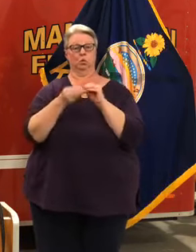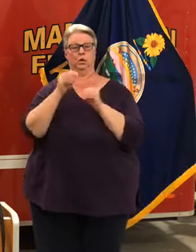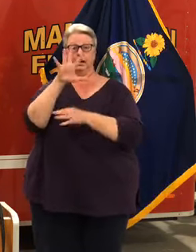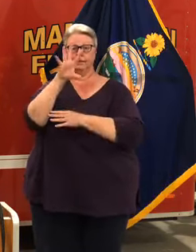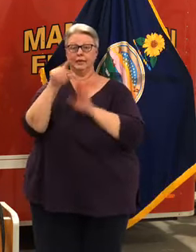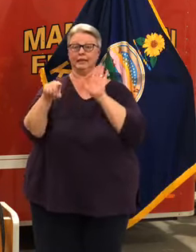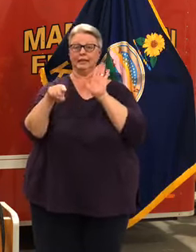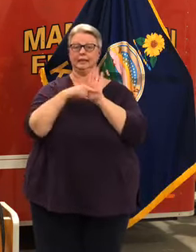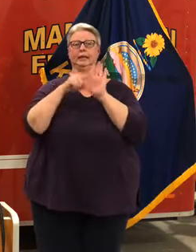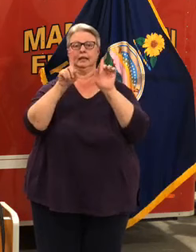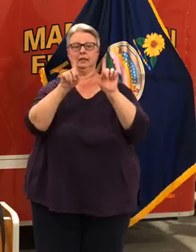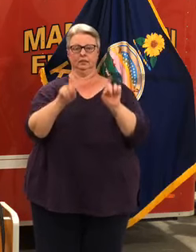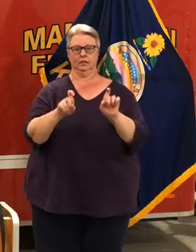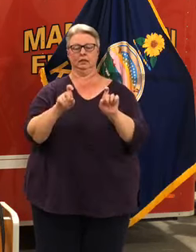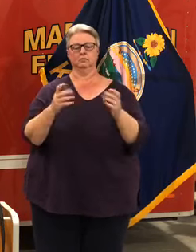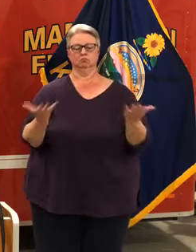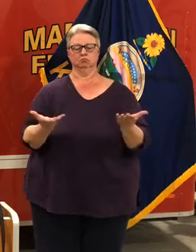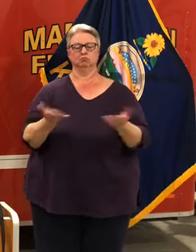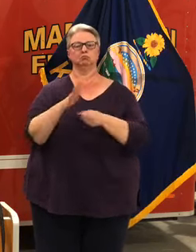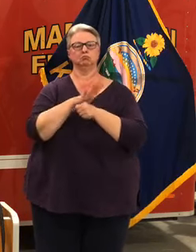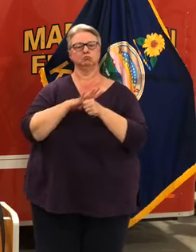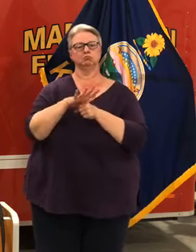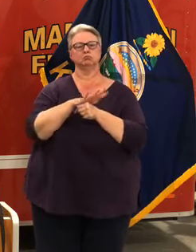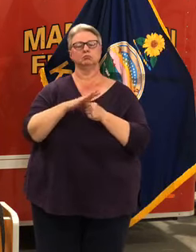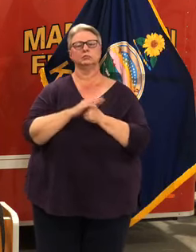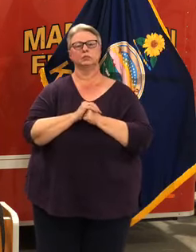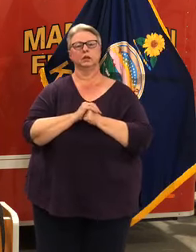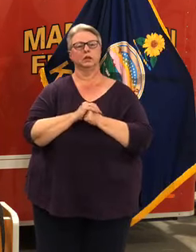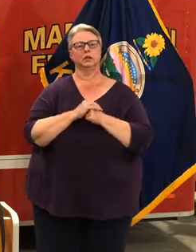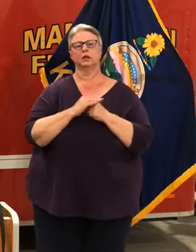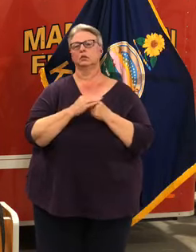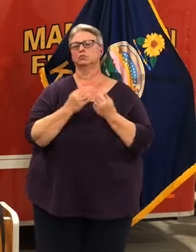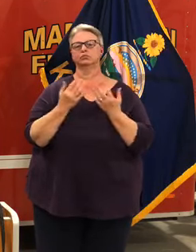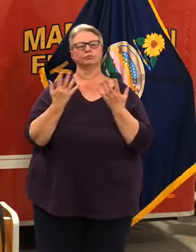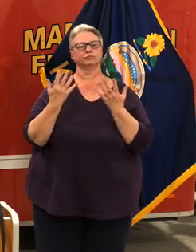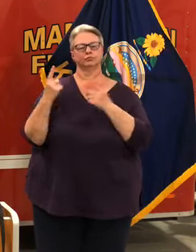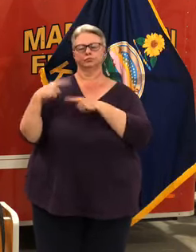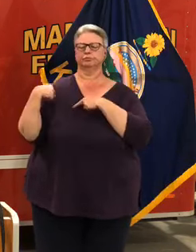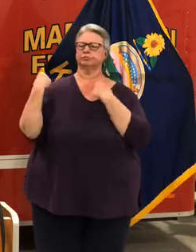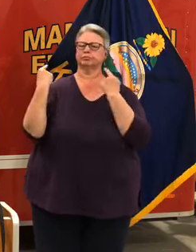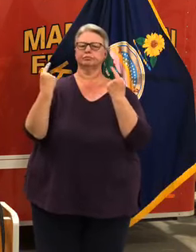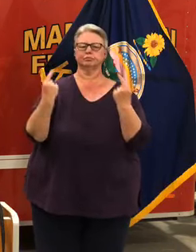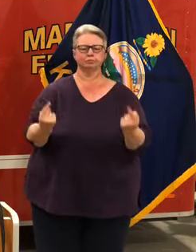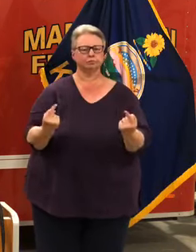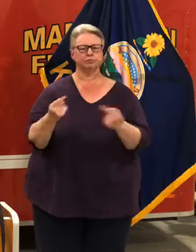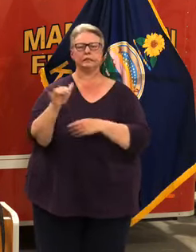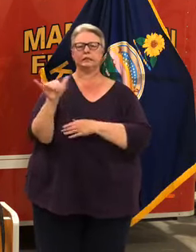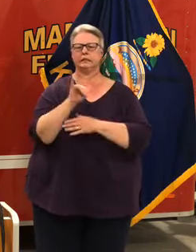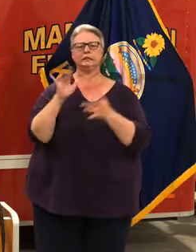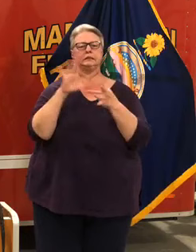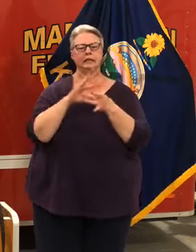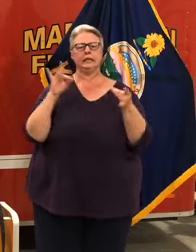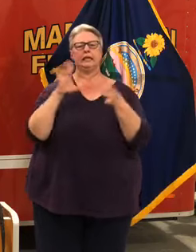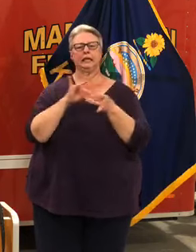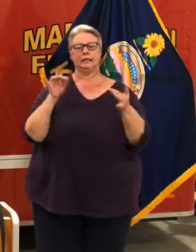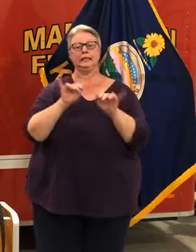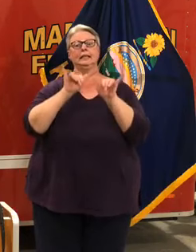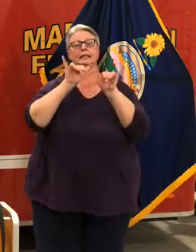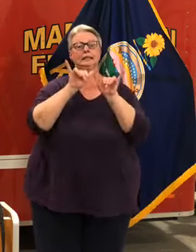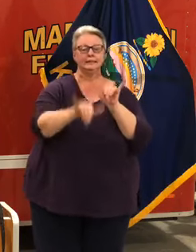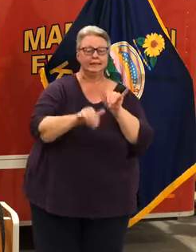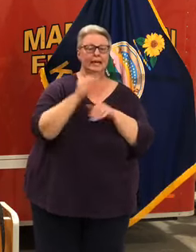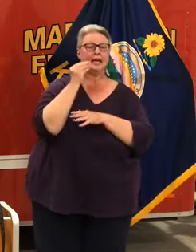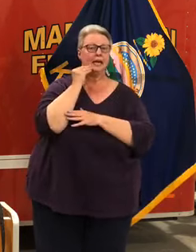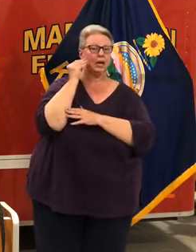far in the county. For weeks now, we have been telling people the same message: stay at home unless you're